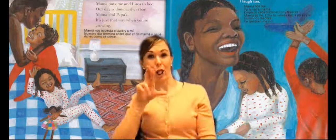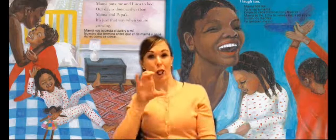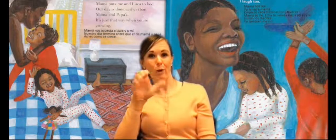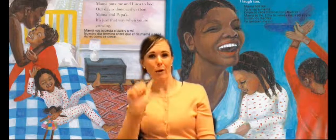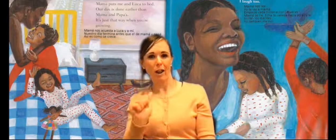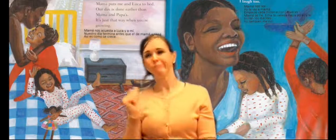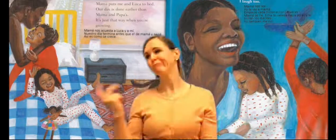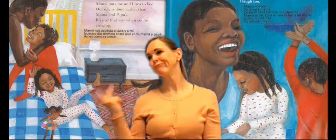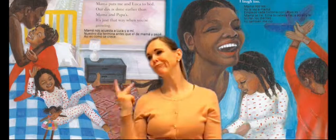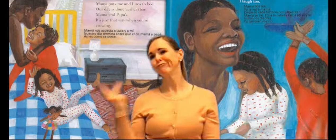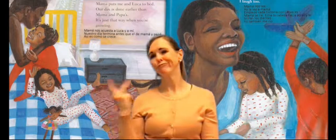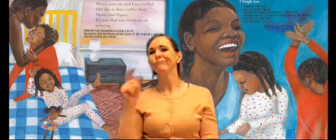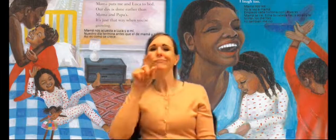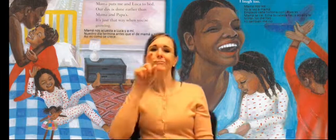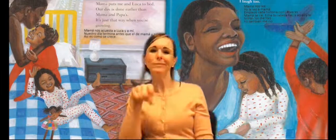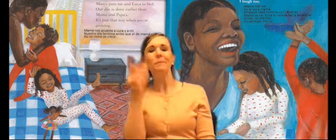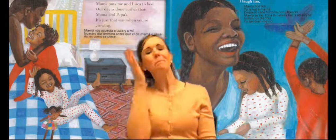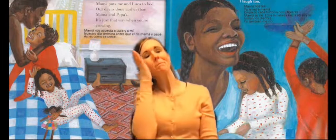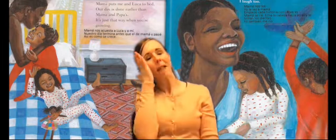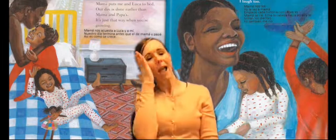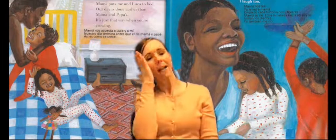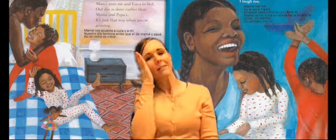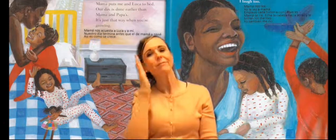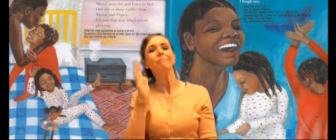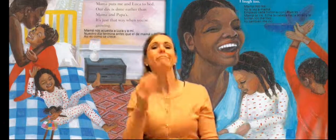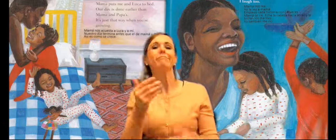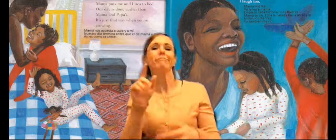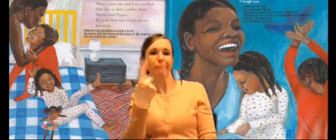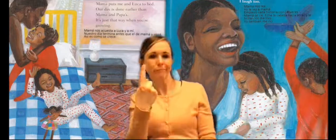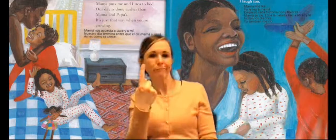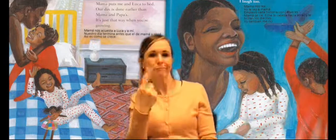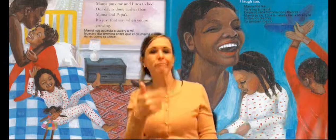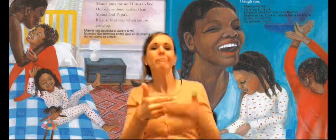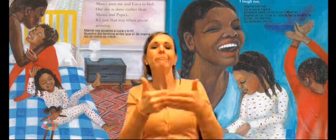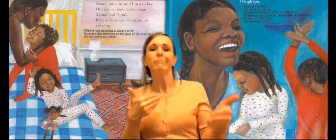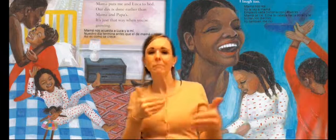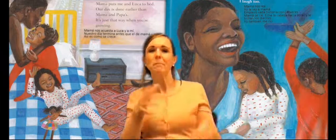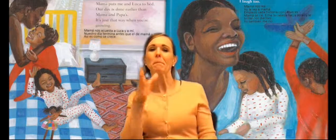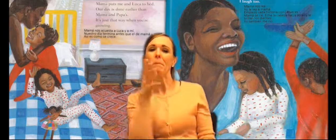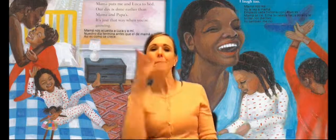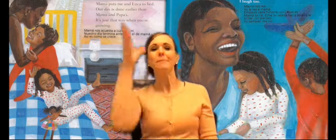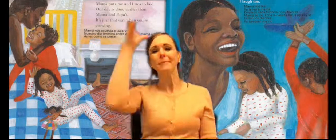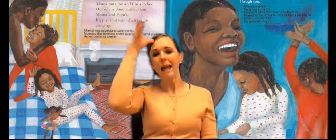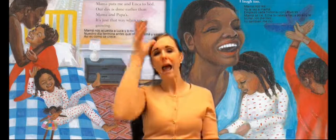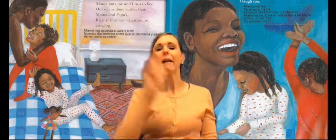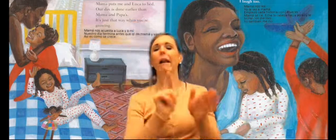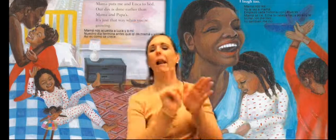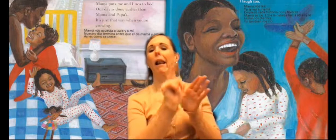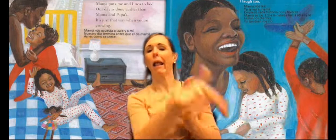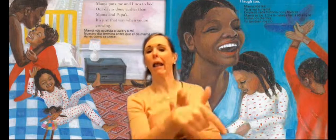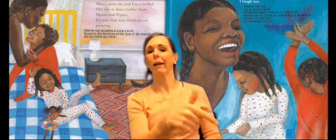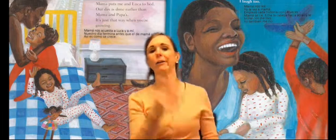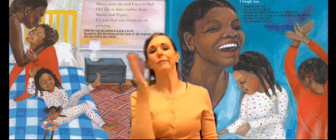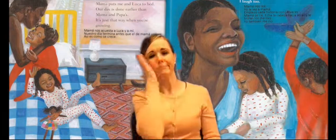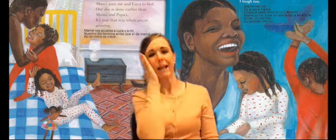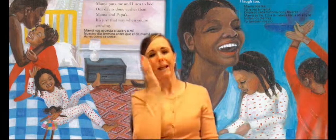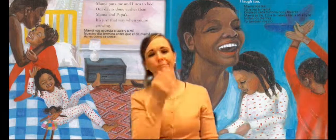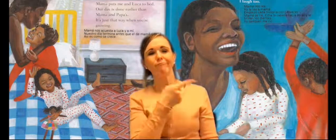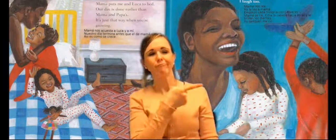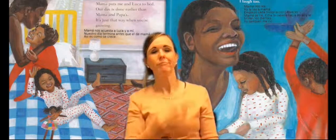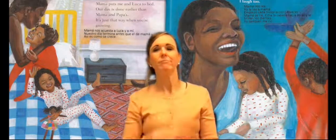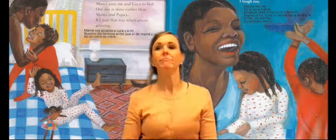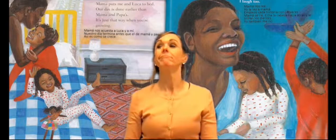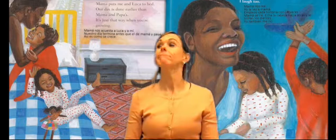Me and my brother, Luca, L-U-C-A, we need to go to bed first, before Mom and